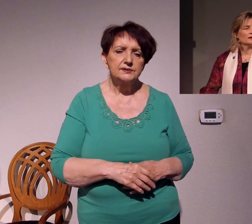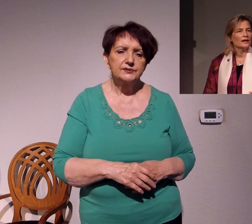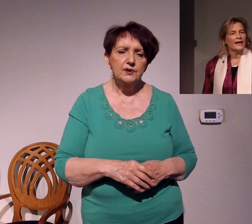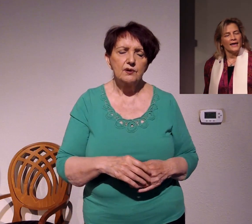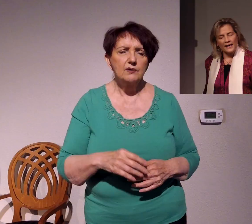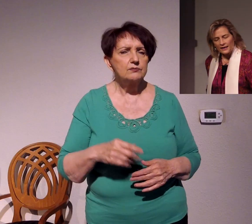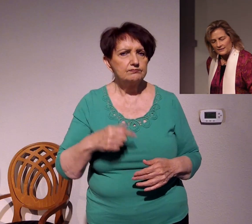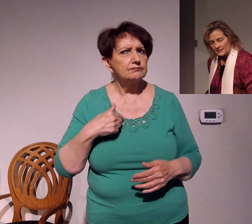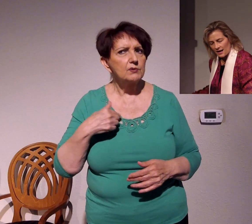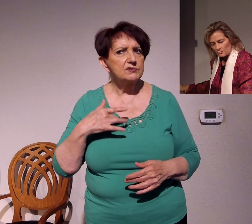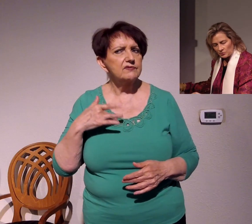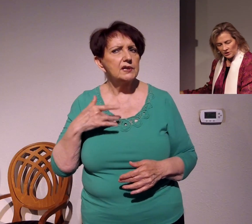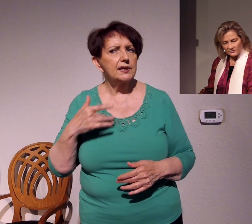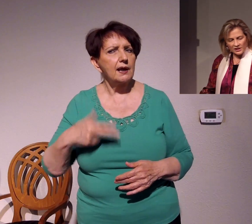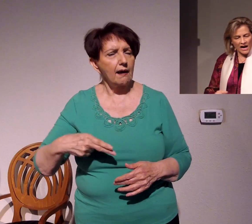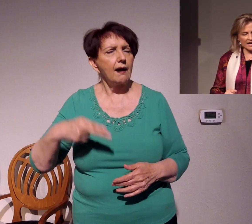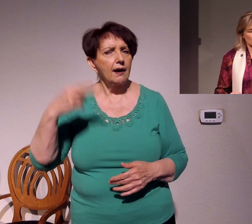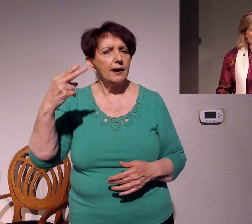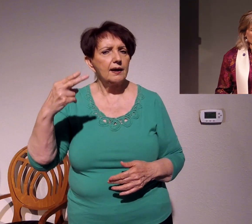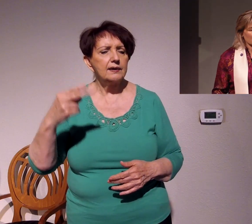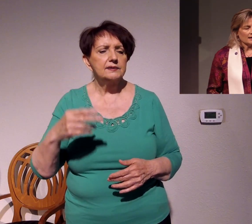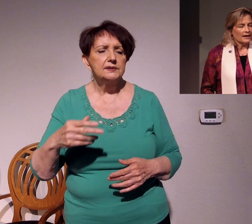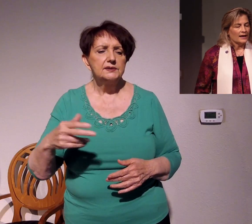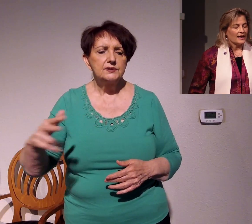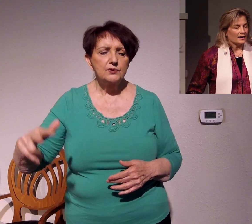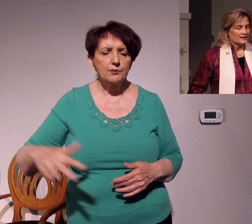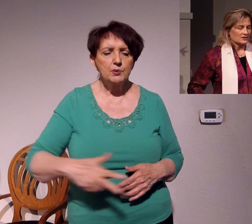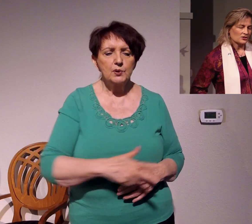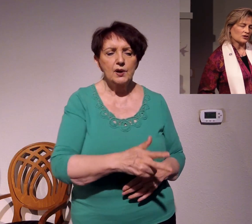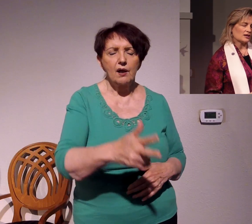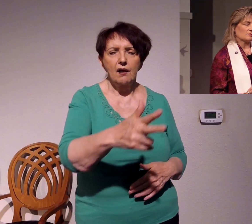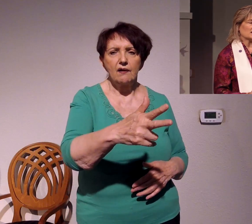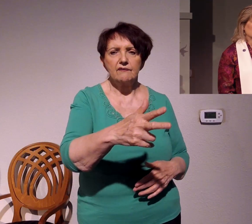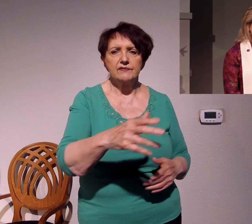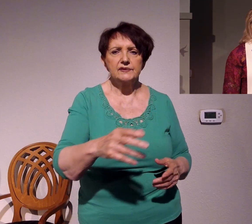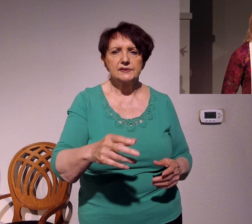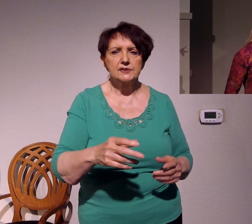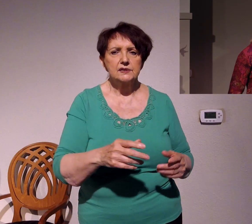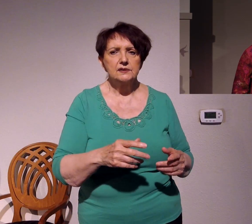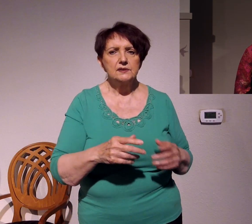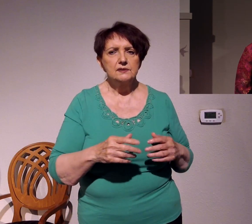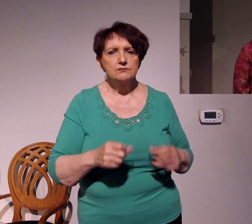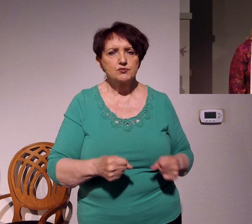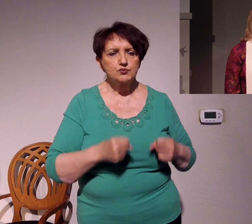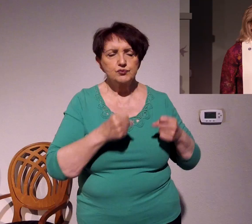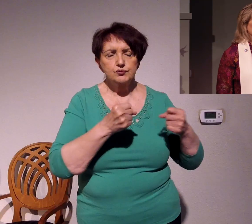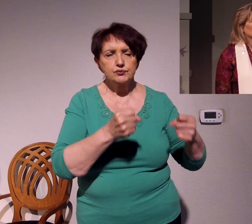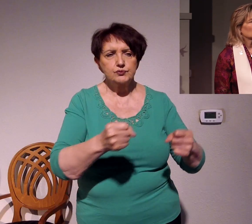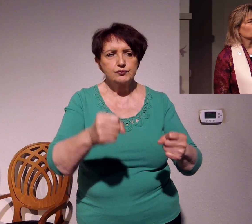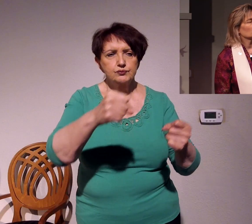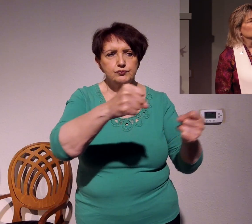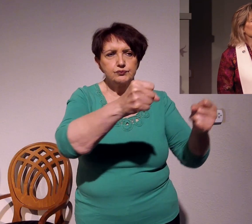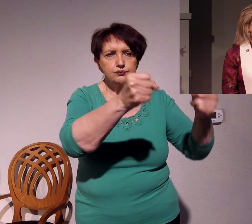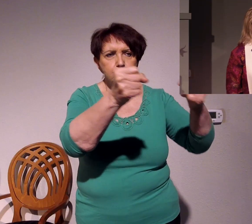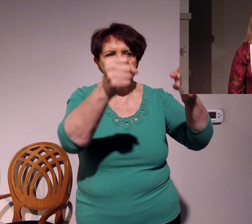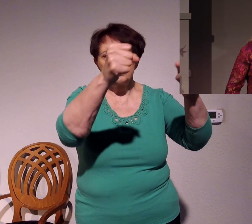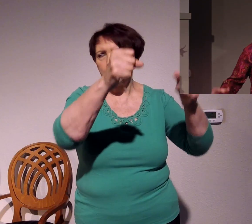high. And I pulled off the highway, and I started up the hill, and